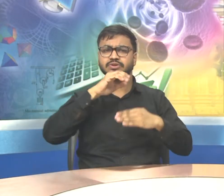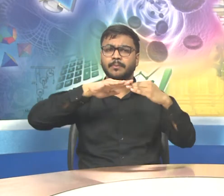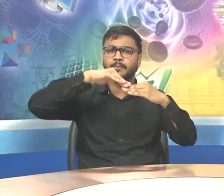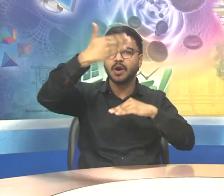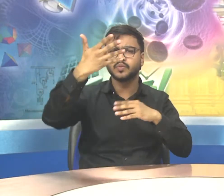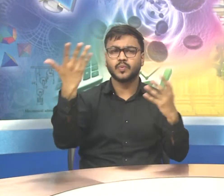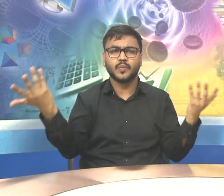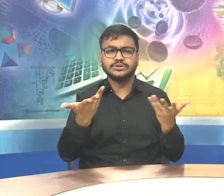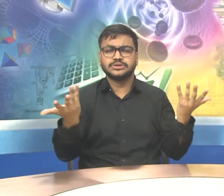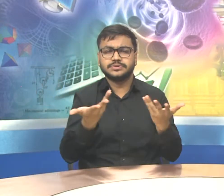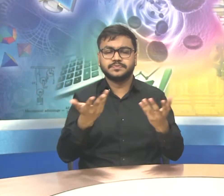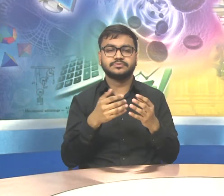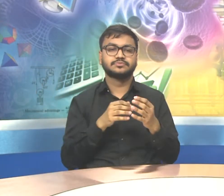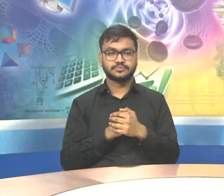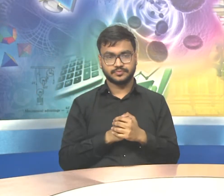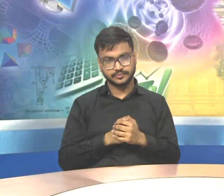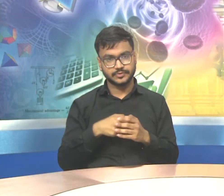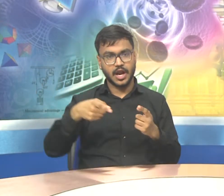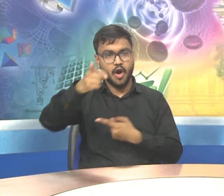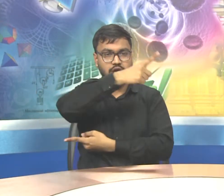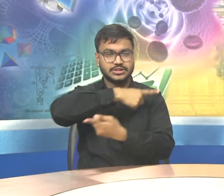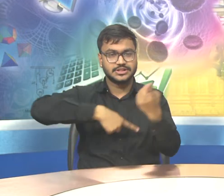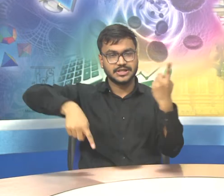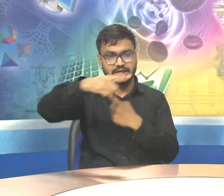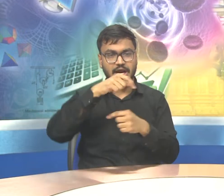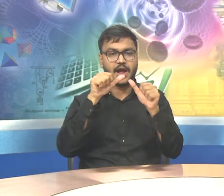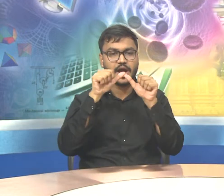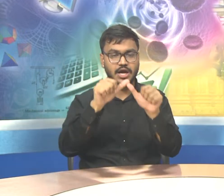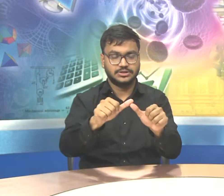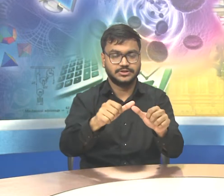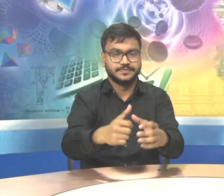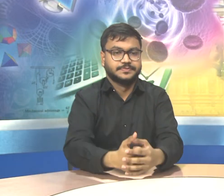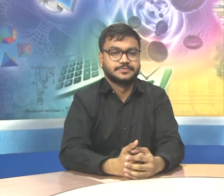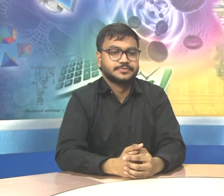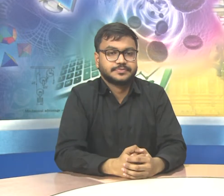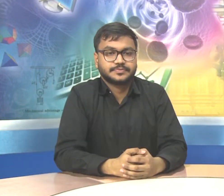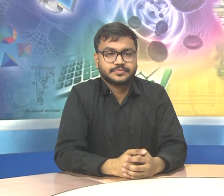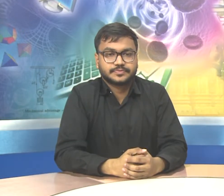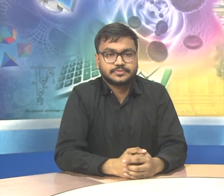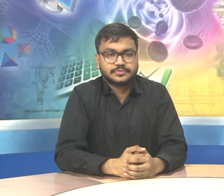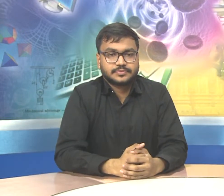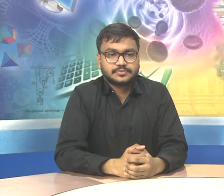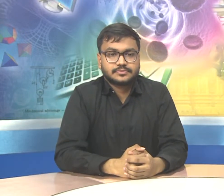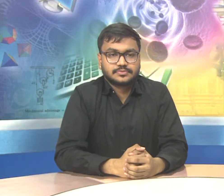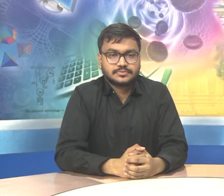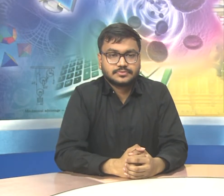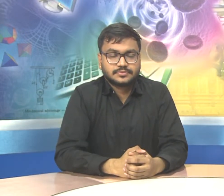tick against it. The minimum age for the office of President of